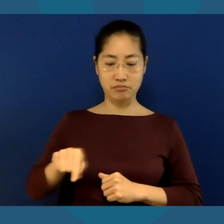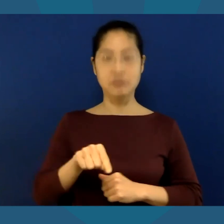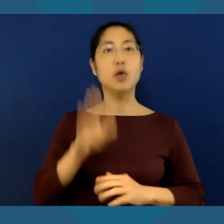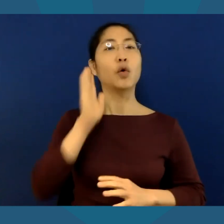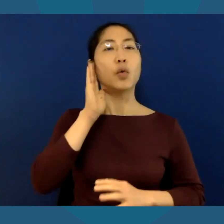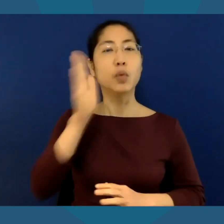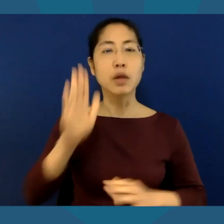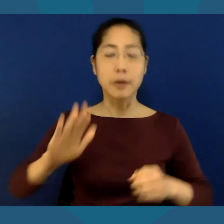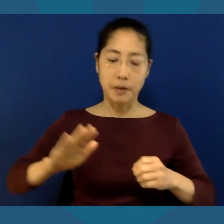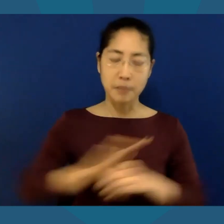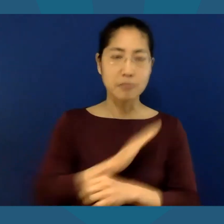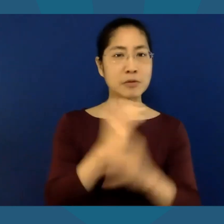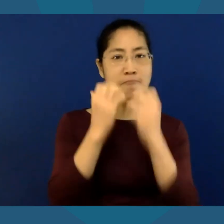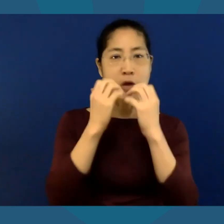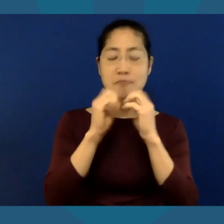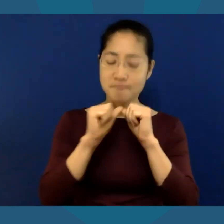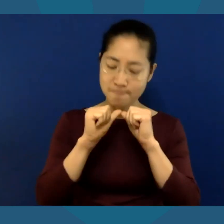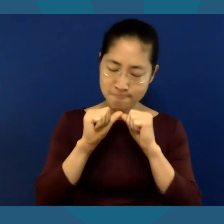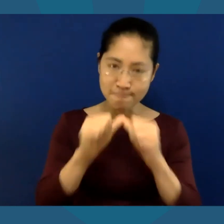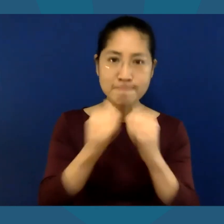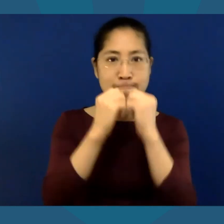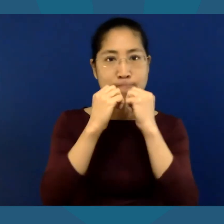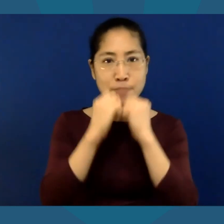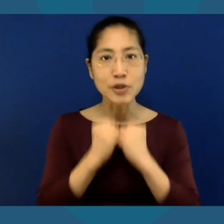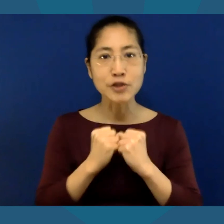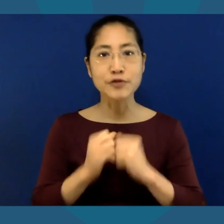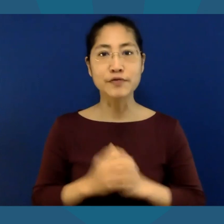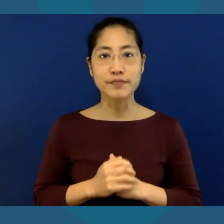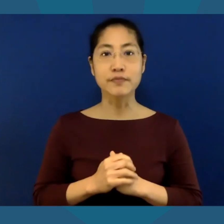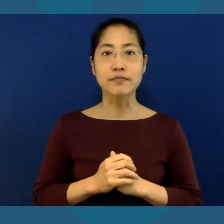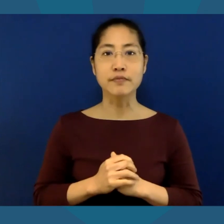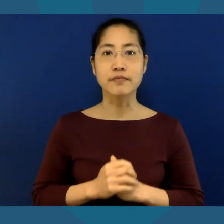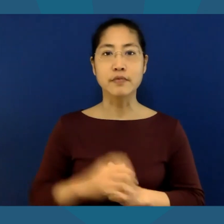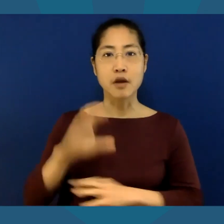Southern Arizona will wholeheartedly persevere.